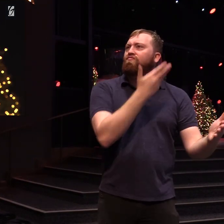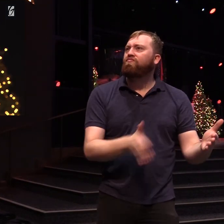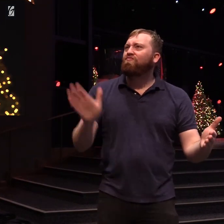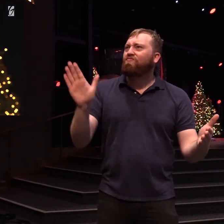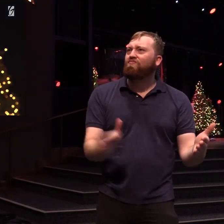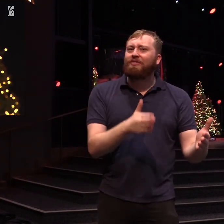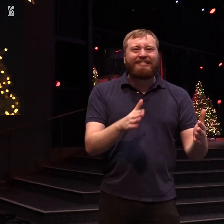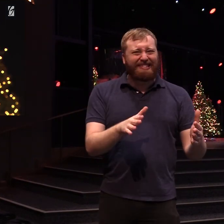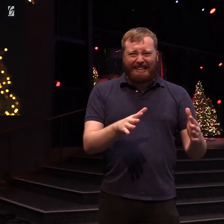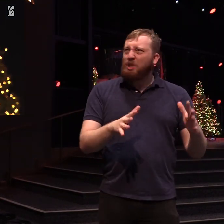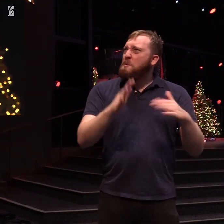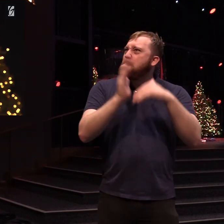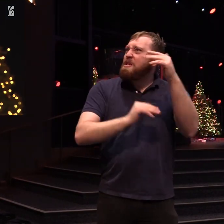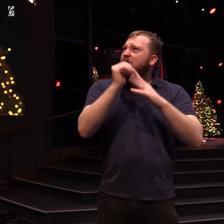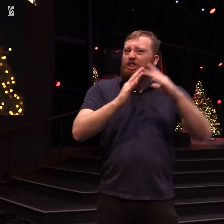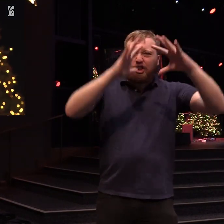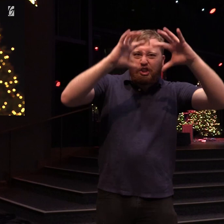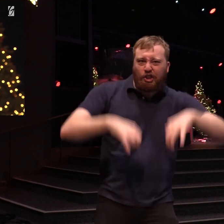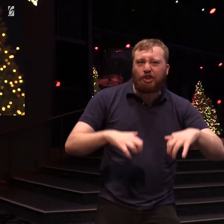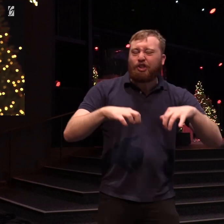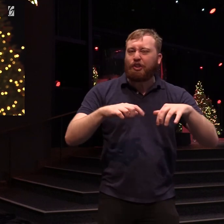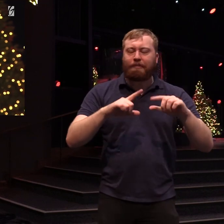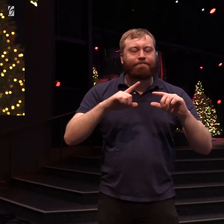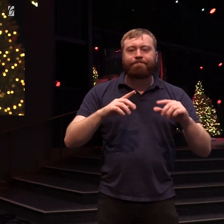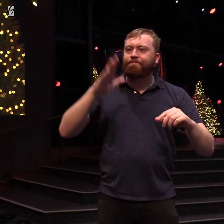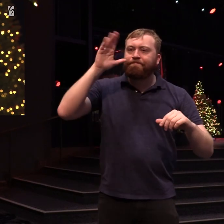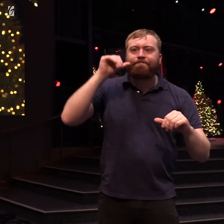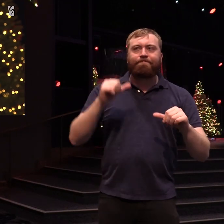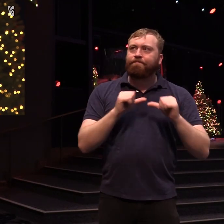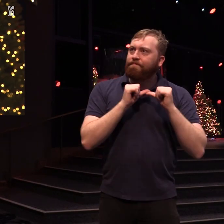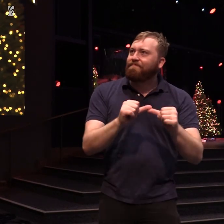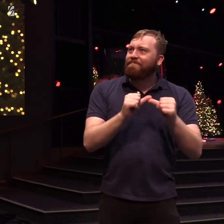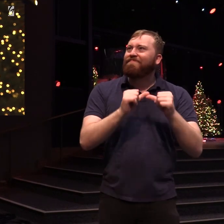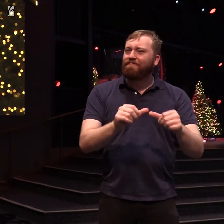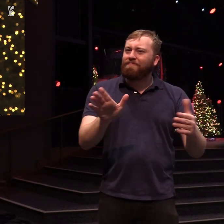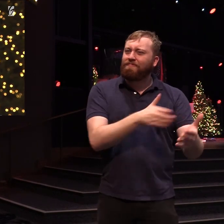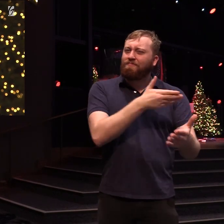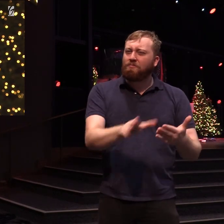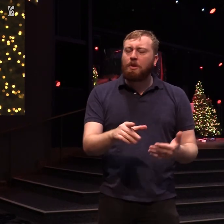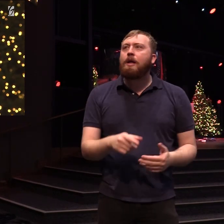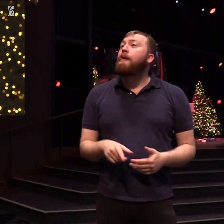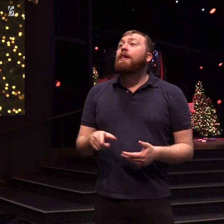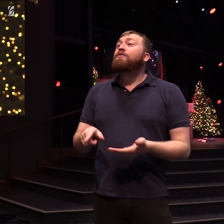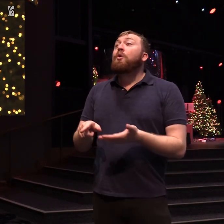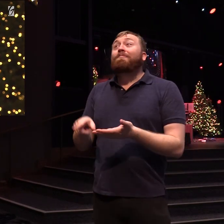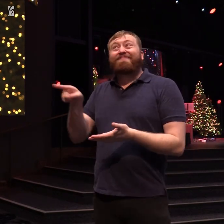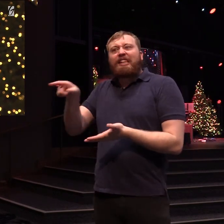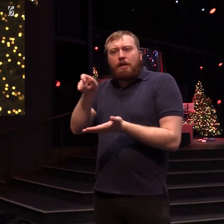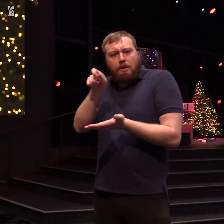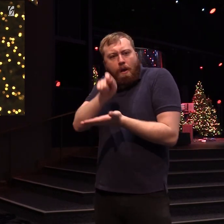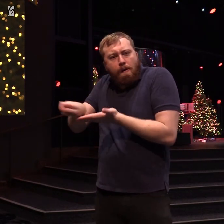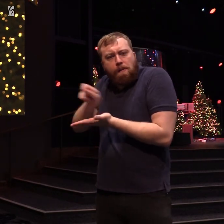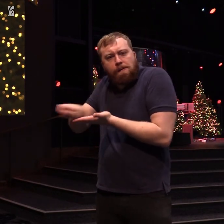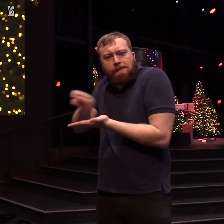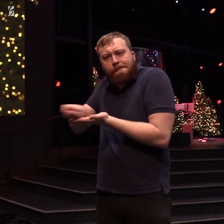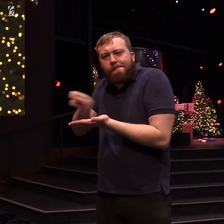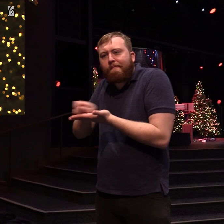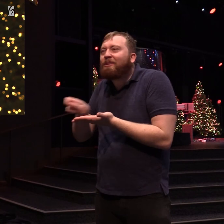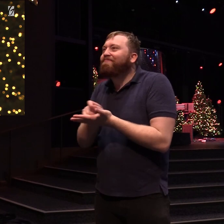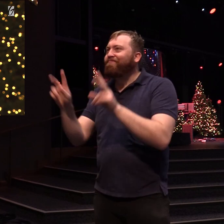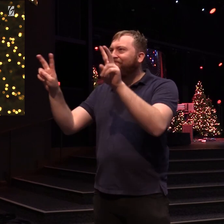the rubble. He later wrote, "Suddenly I saw something in the world that was